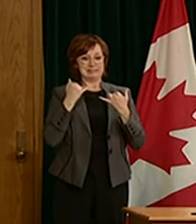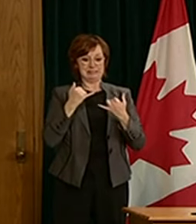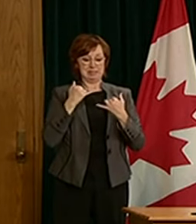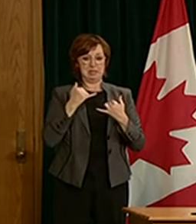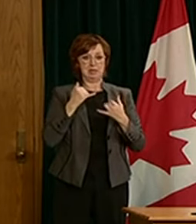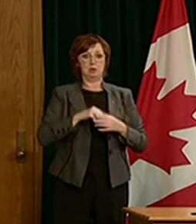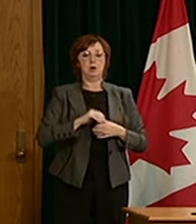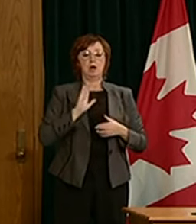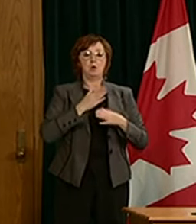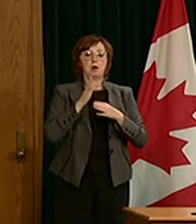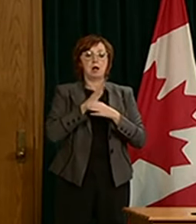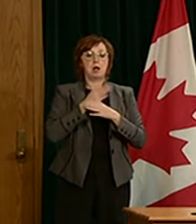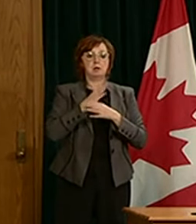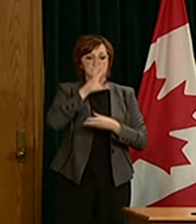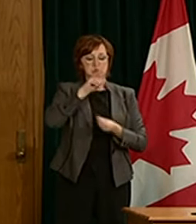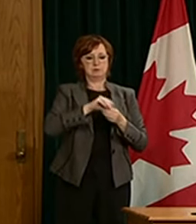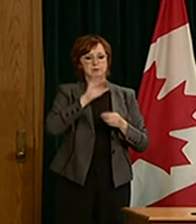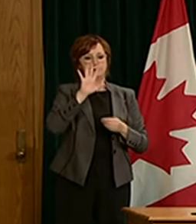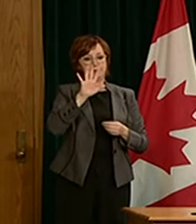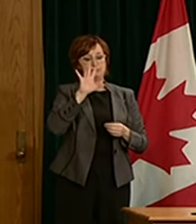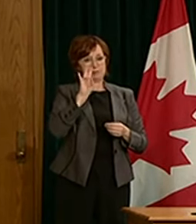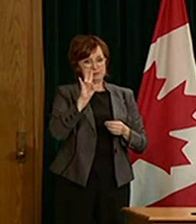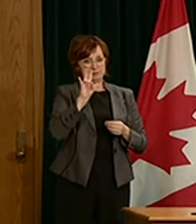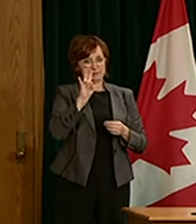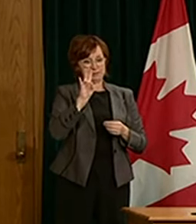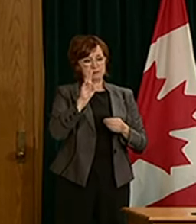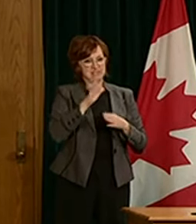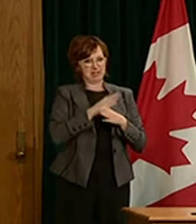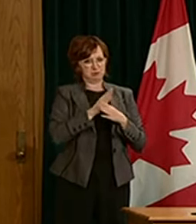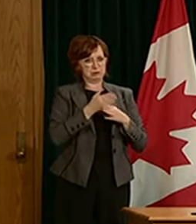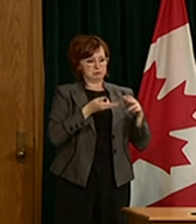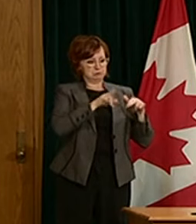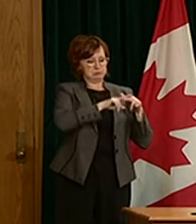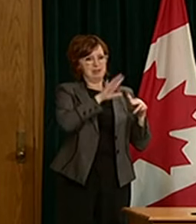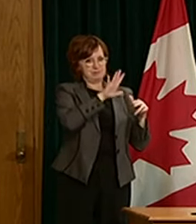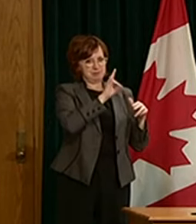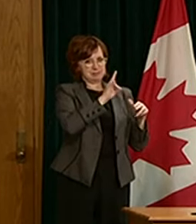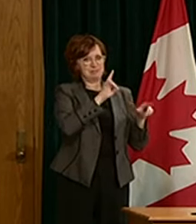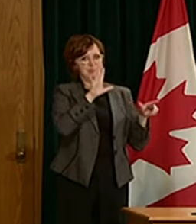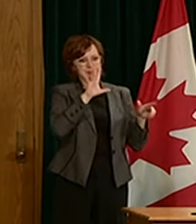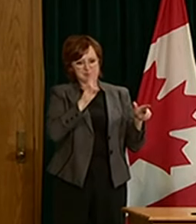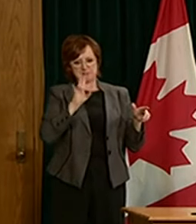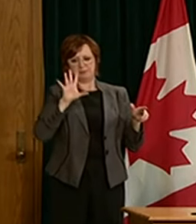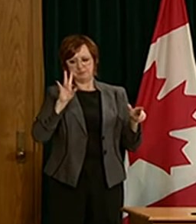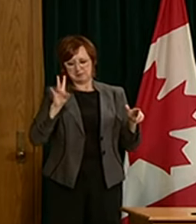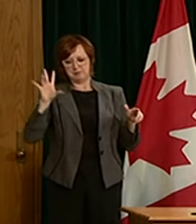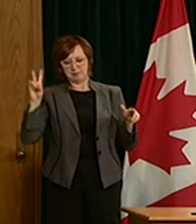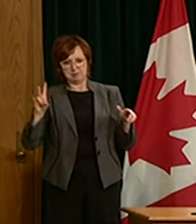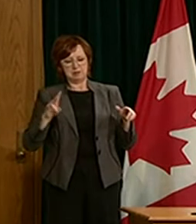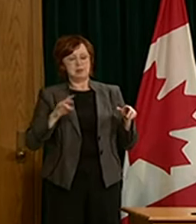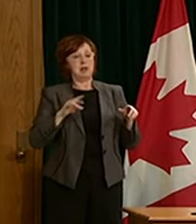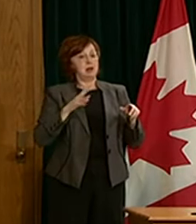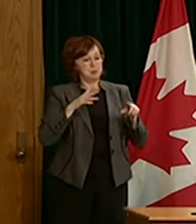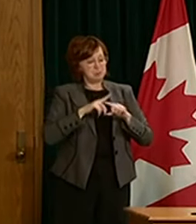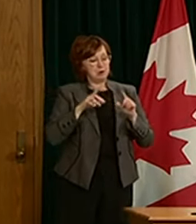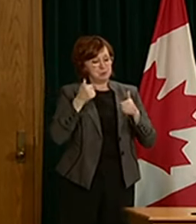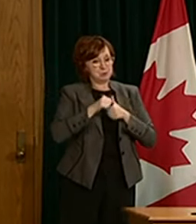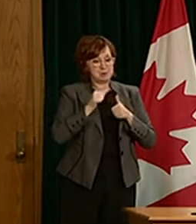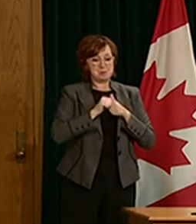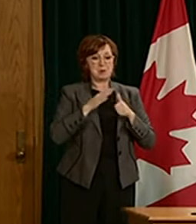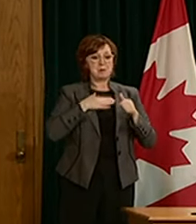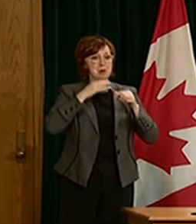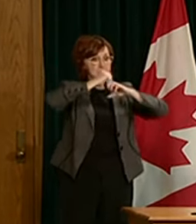daily average census of 57 people and a potential scenario of up to 833